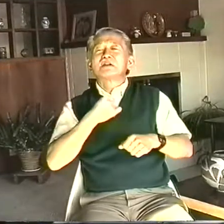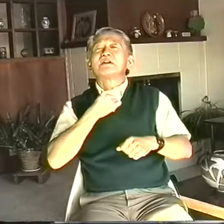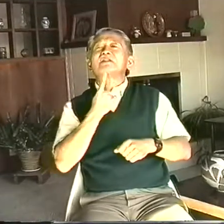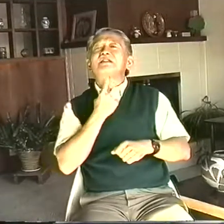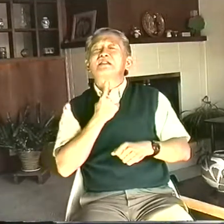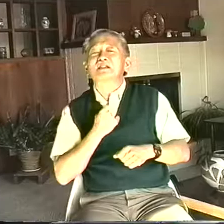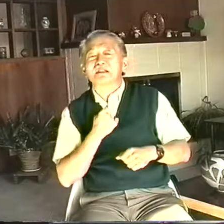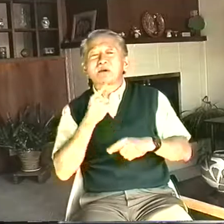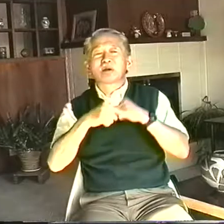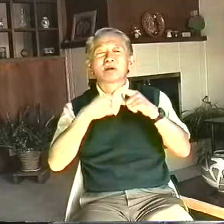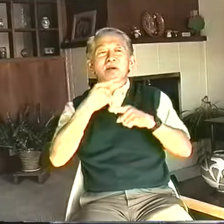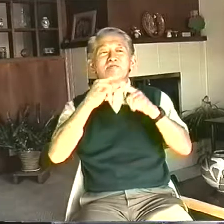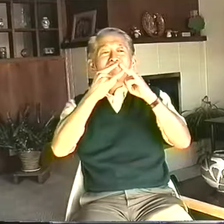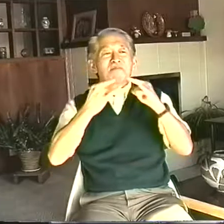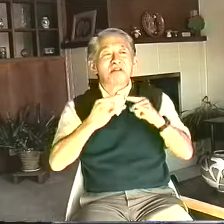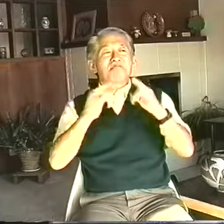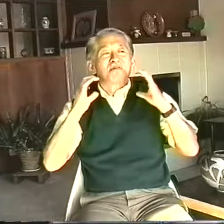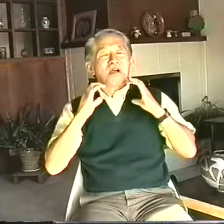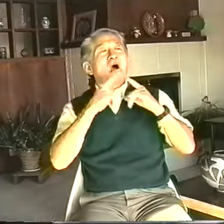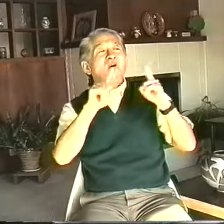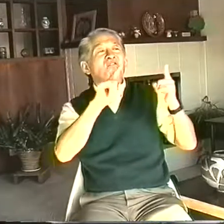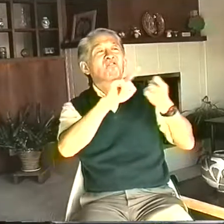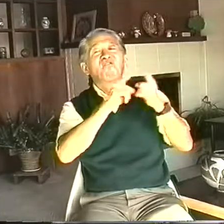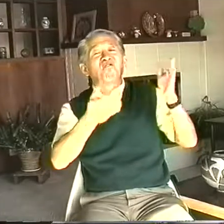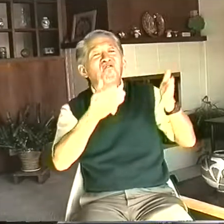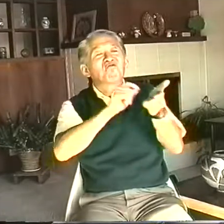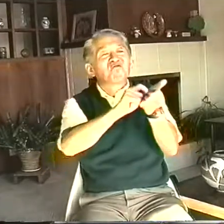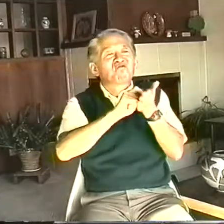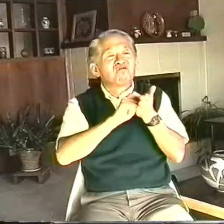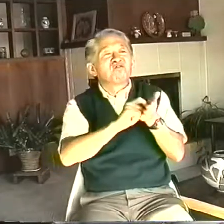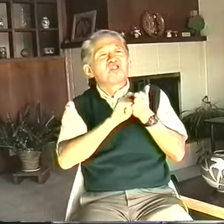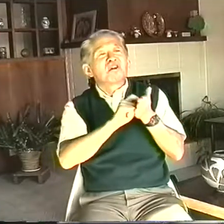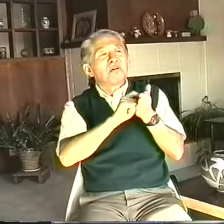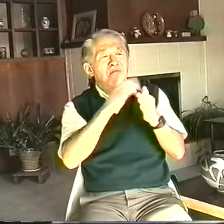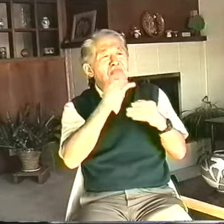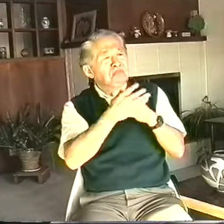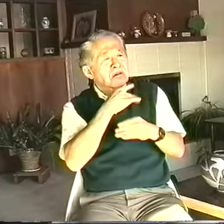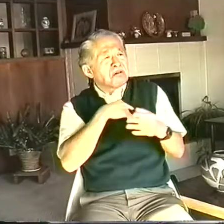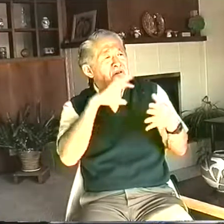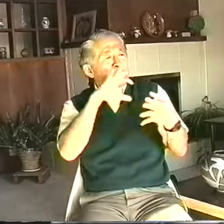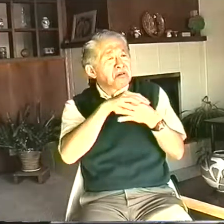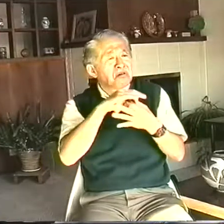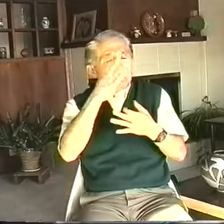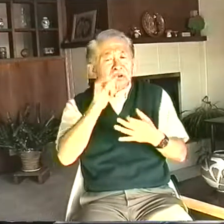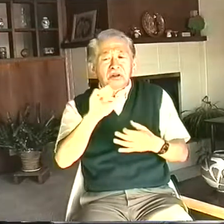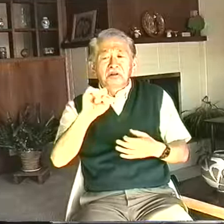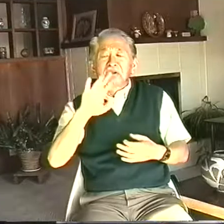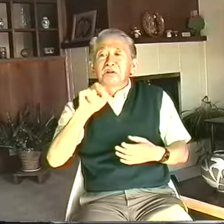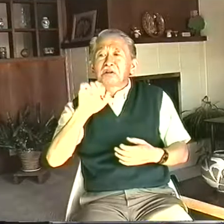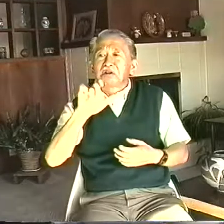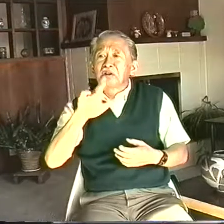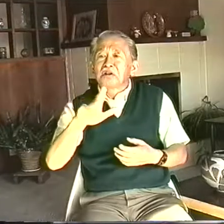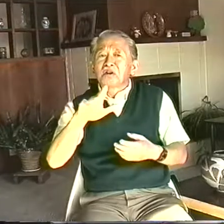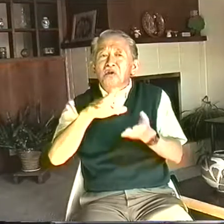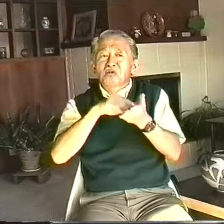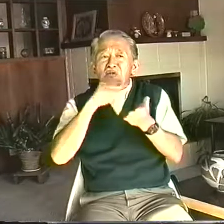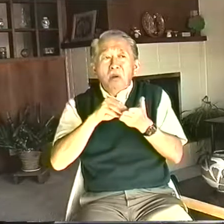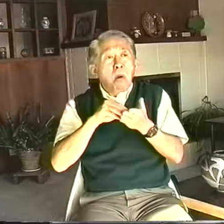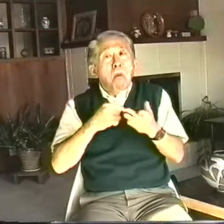rank of Eagle Scout. When I started working, I wanted to learn more about camping and backpacking, and a friend of mine recommended that I check out the